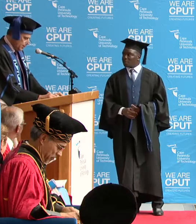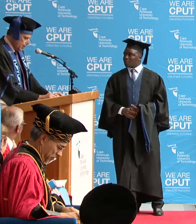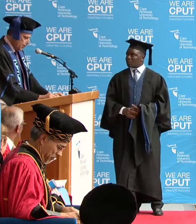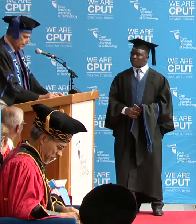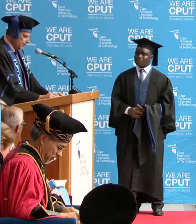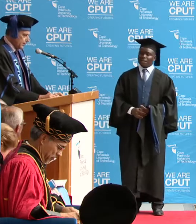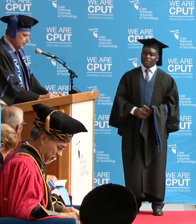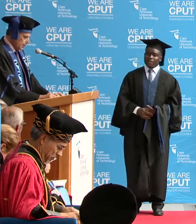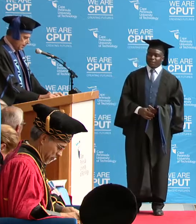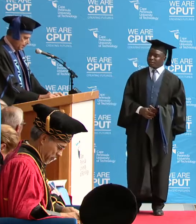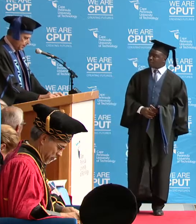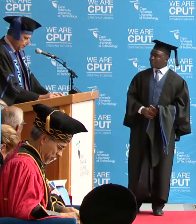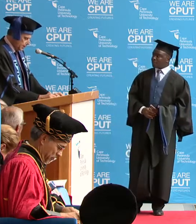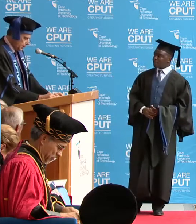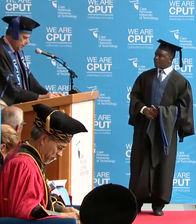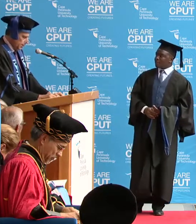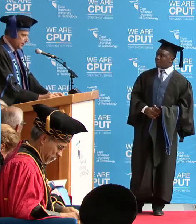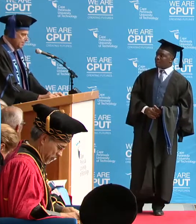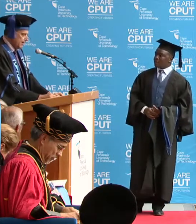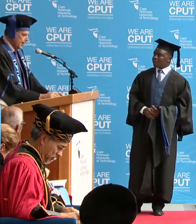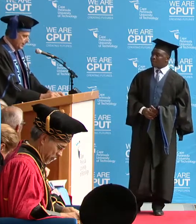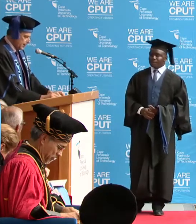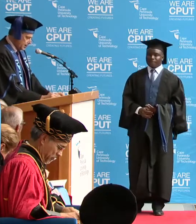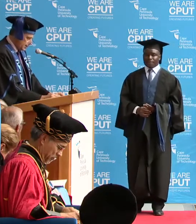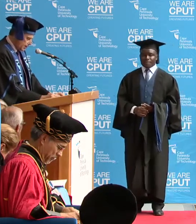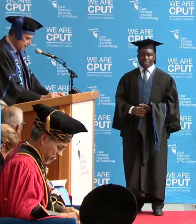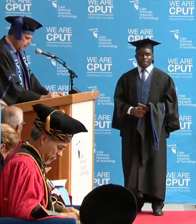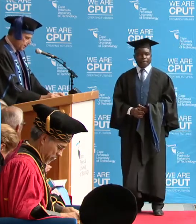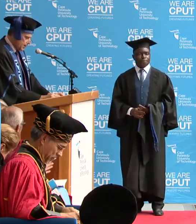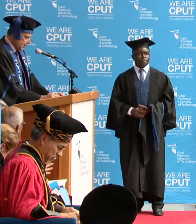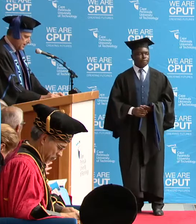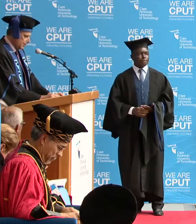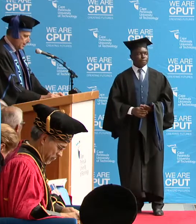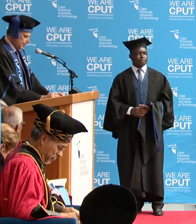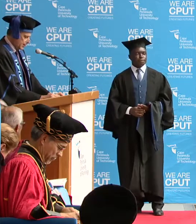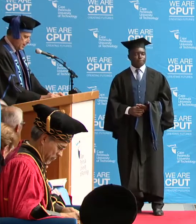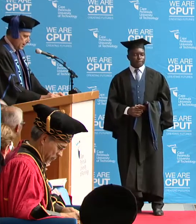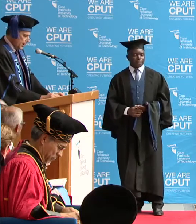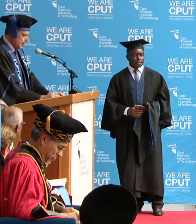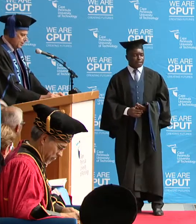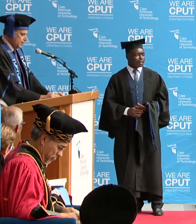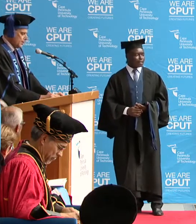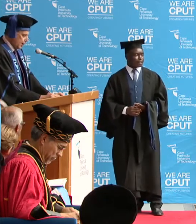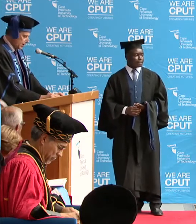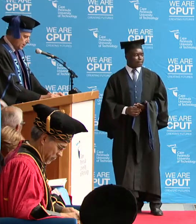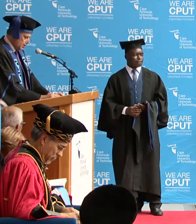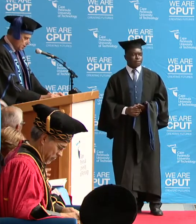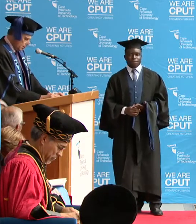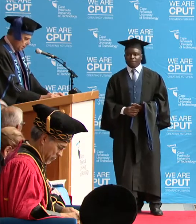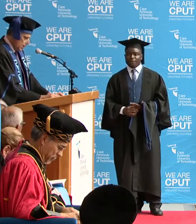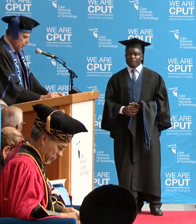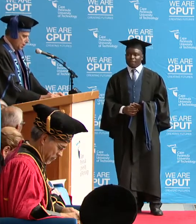the Role of Internal Auditors, with supervisors Dr. Yolandi Smith and Dr. Suzanne